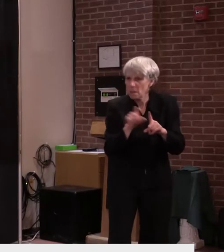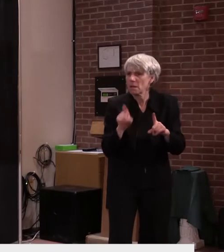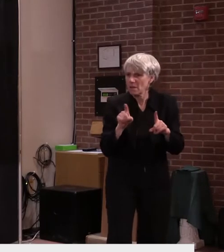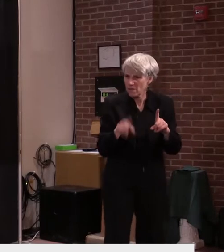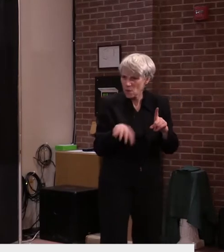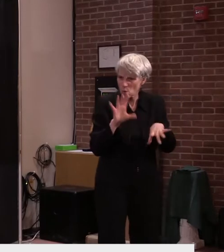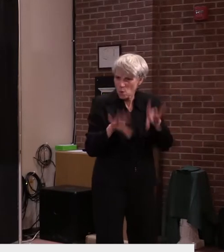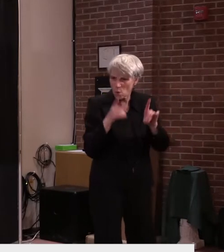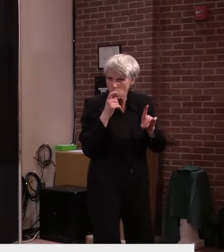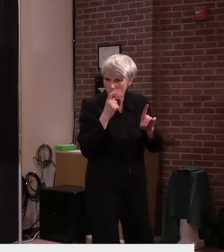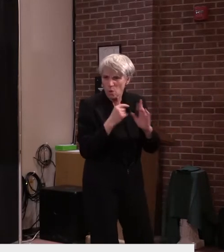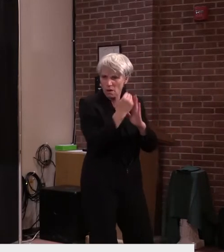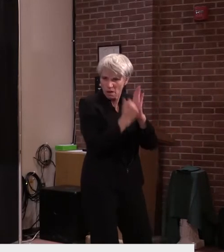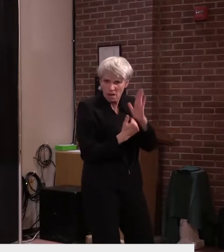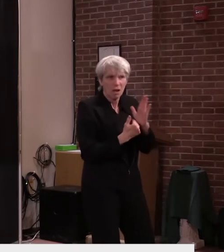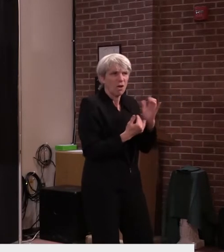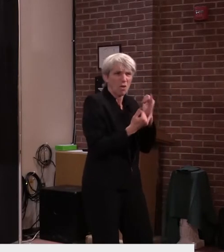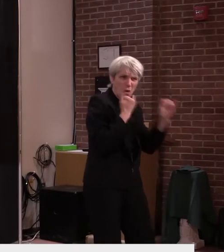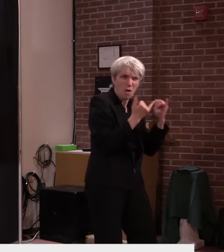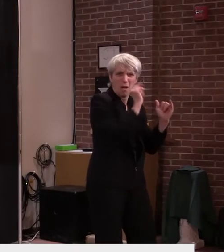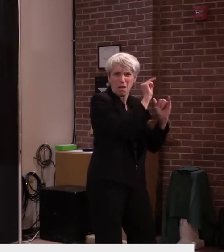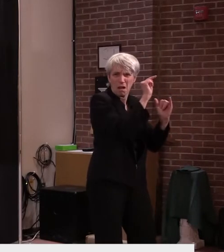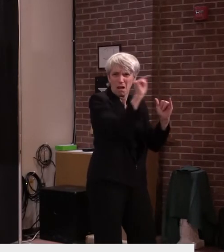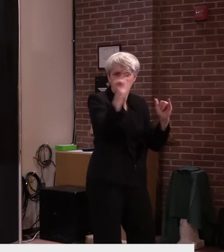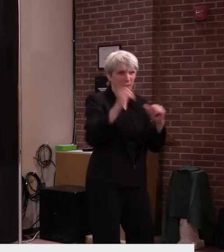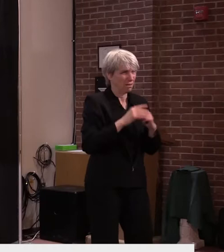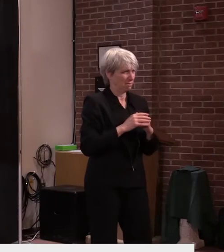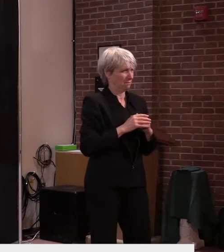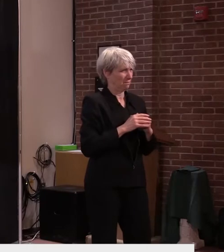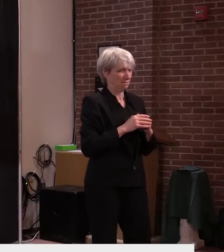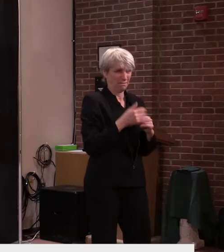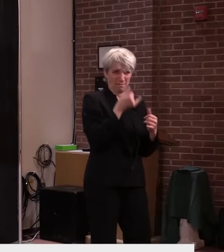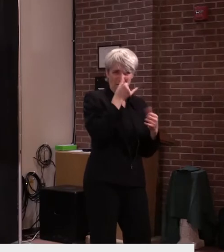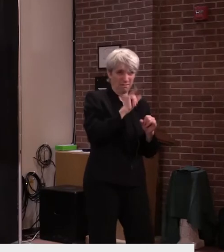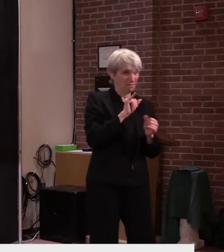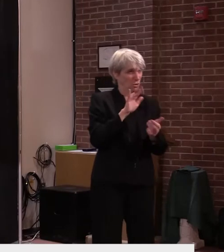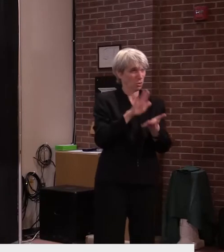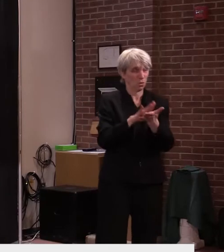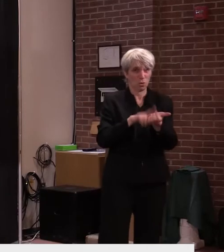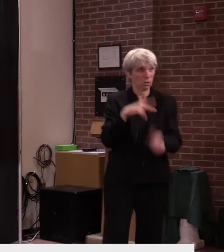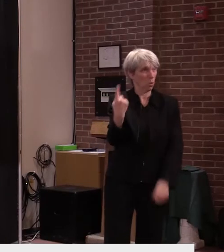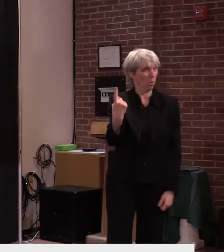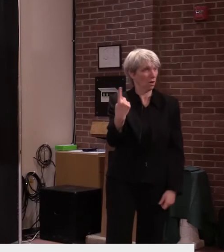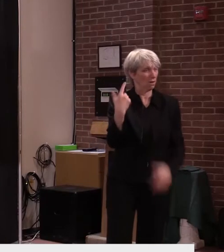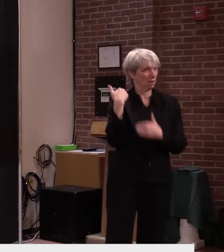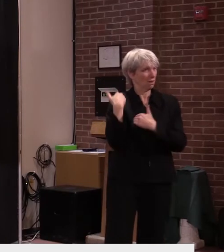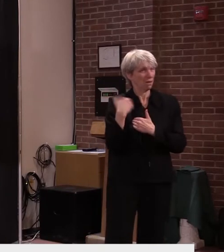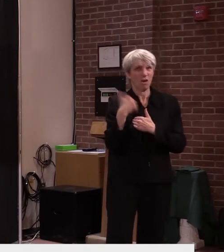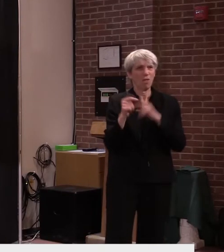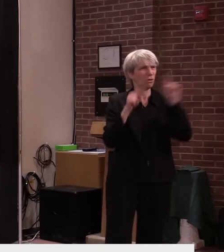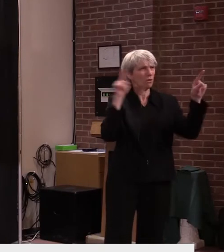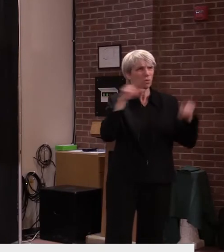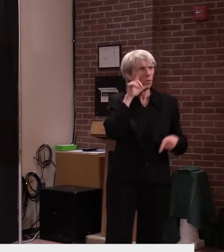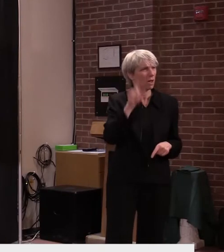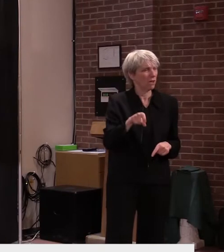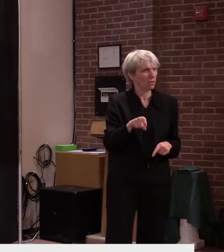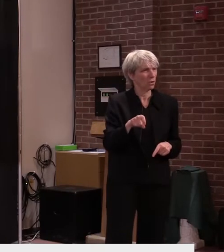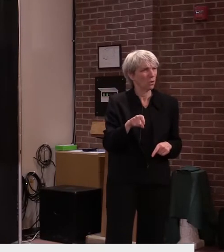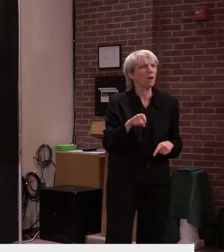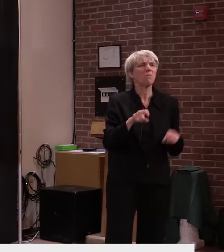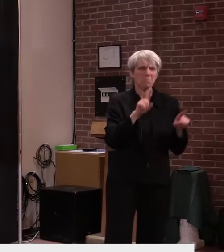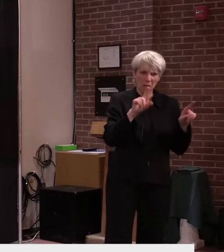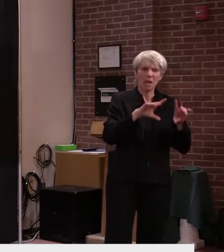ask other settings to do, was really unsustainable during the Delta surge. And the changing epidemiology